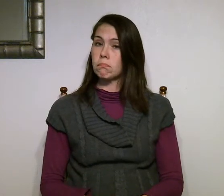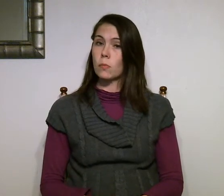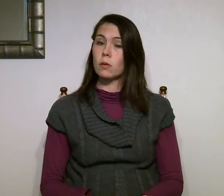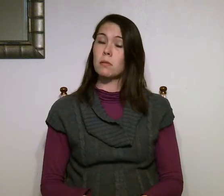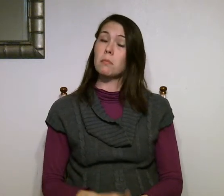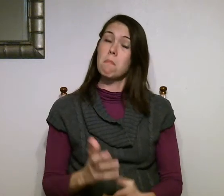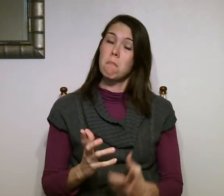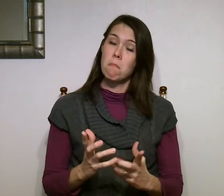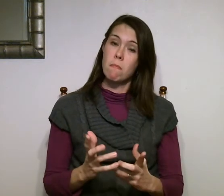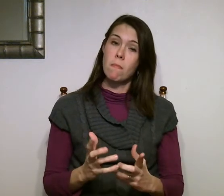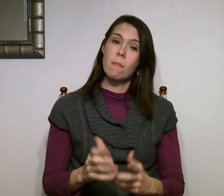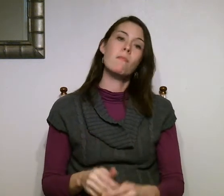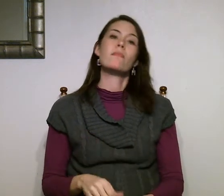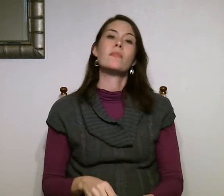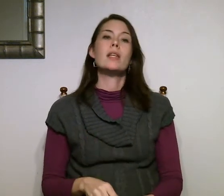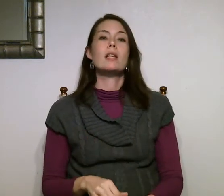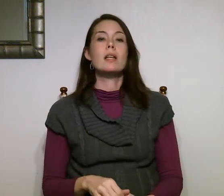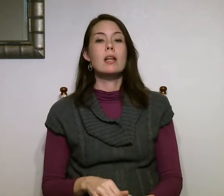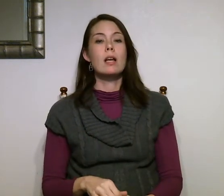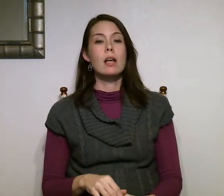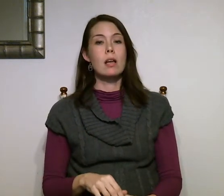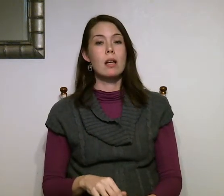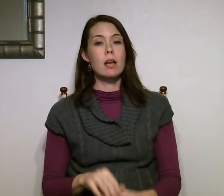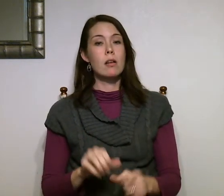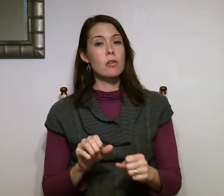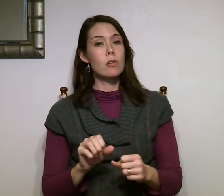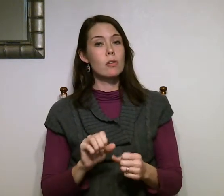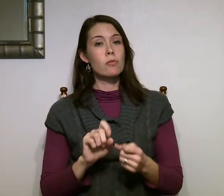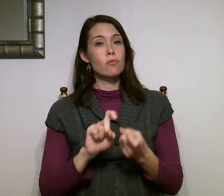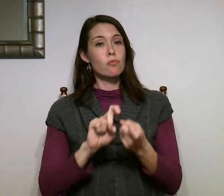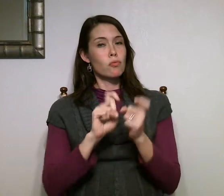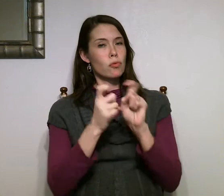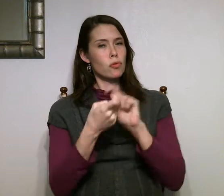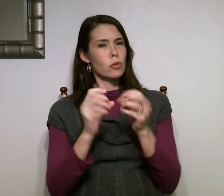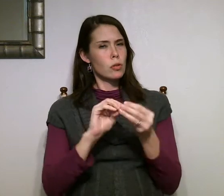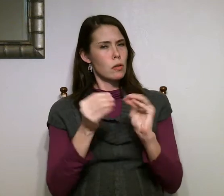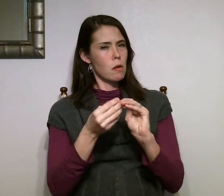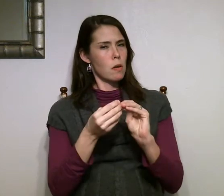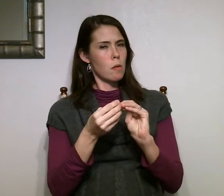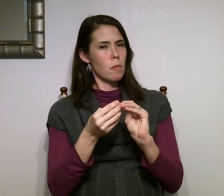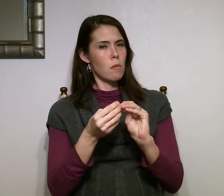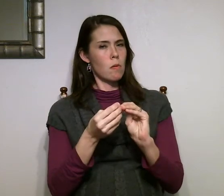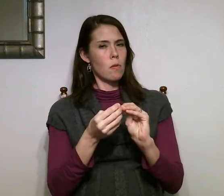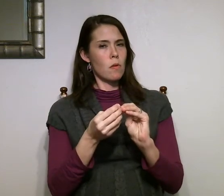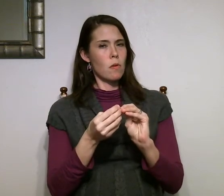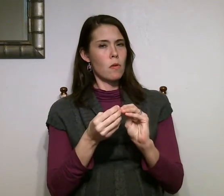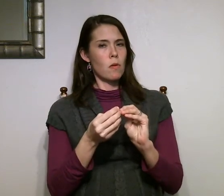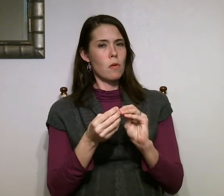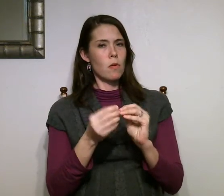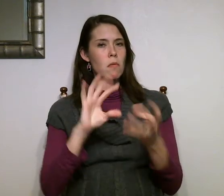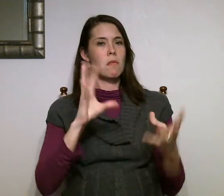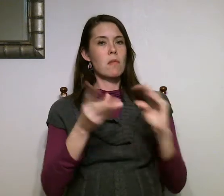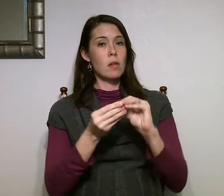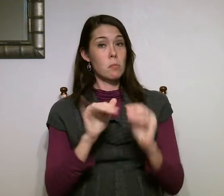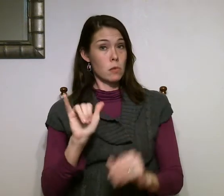Well, we're not going to see that. Can you switch the two numbers and get the same answer? Well, let's try that. I'm going to try it in a different color so we don't get all confused. So let's